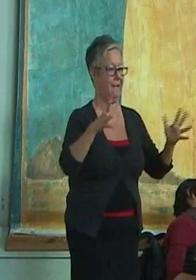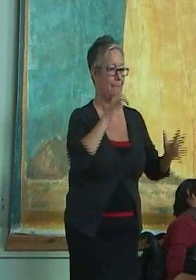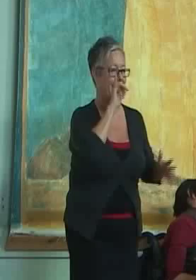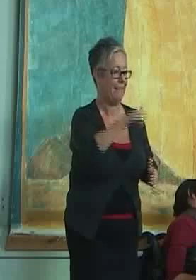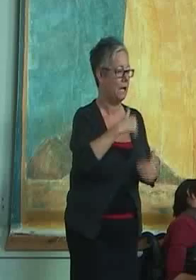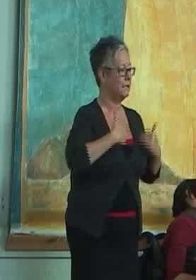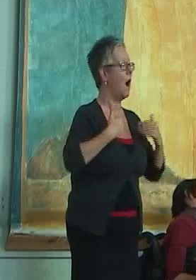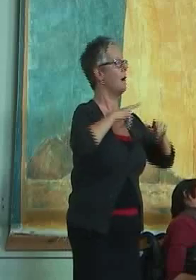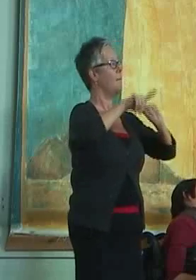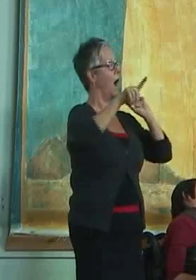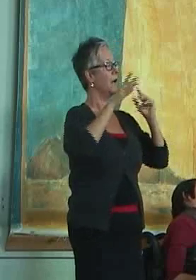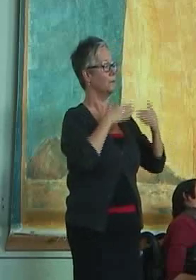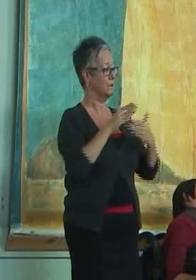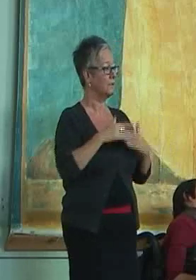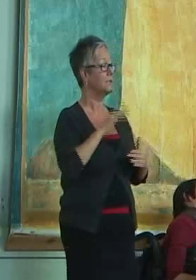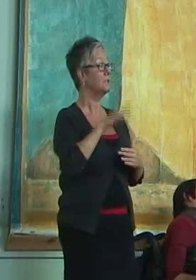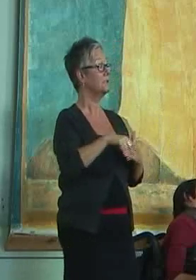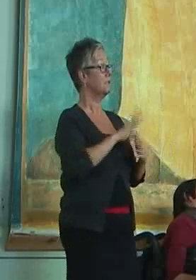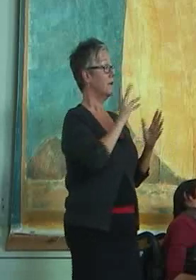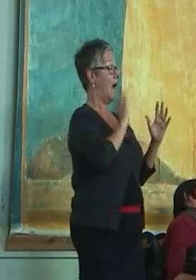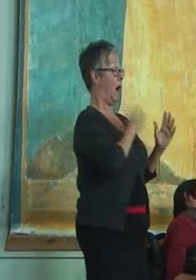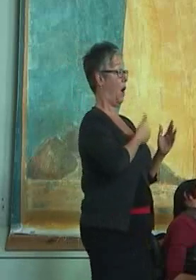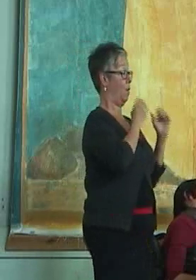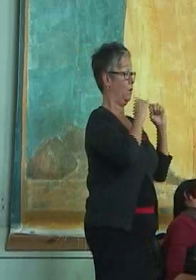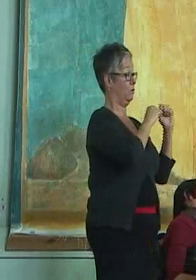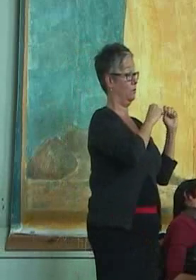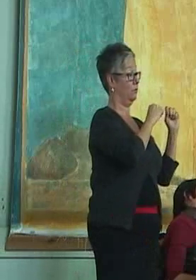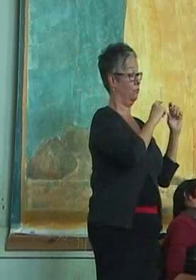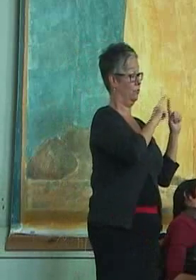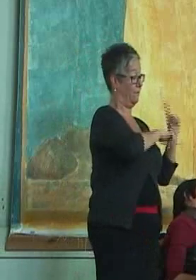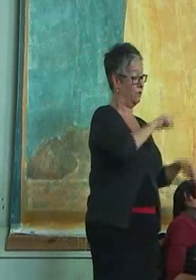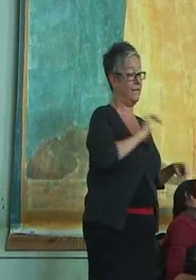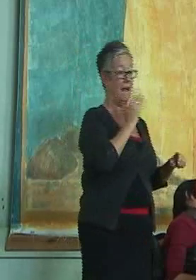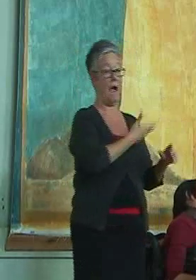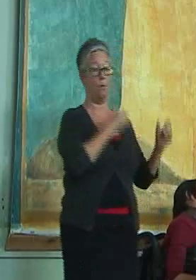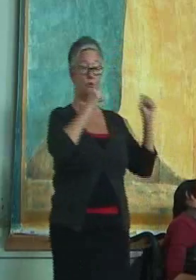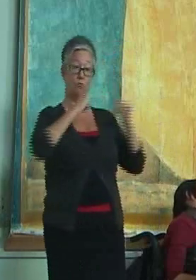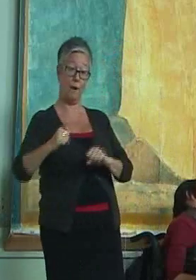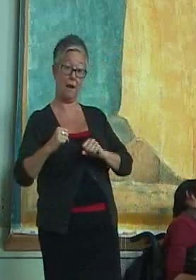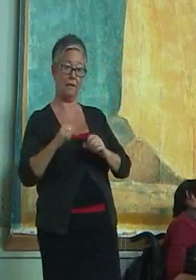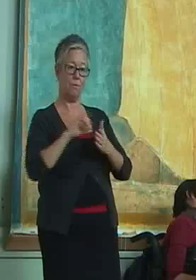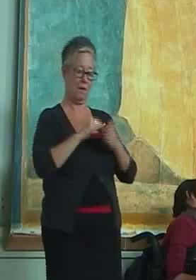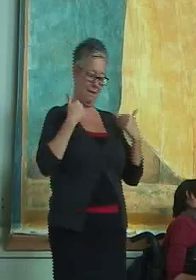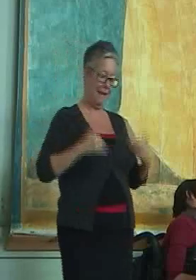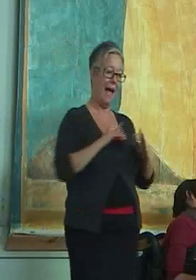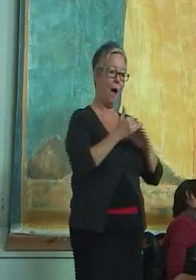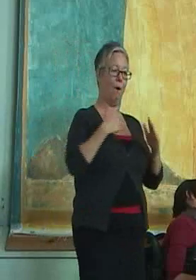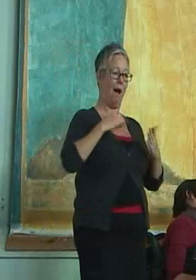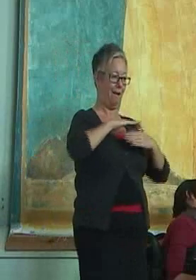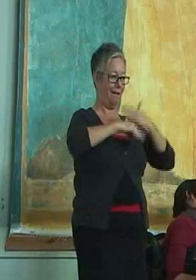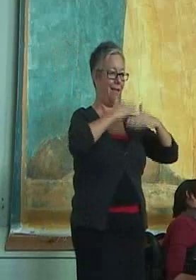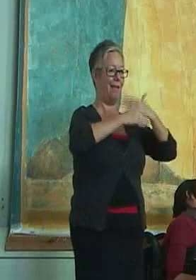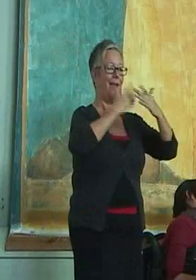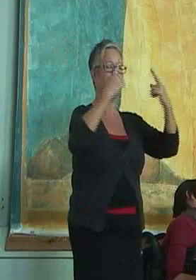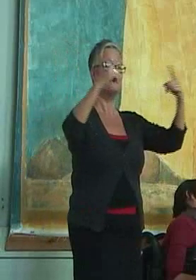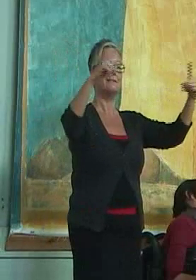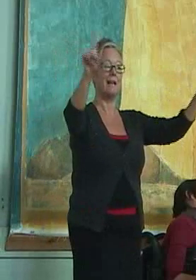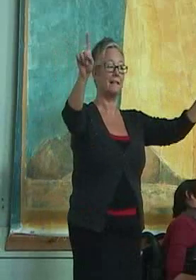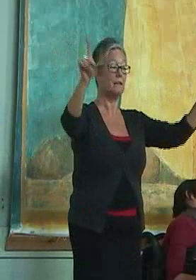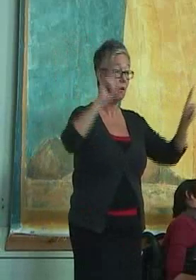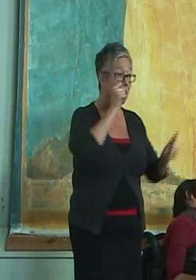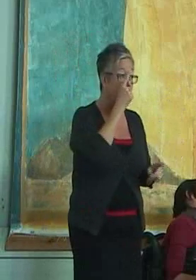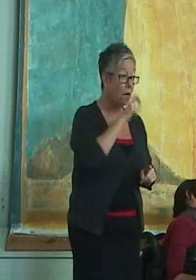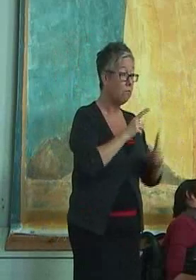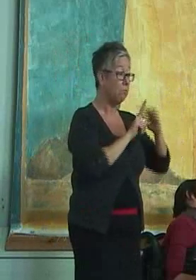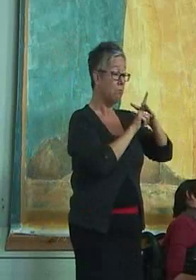I have been given the opportunity to fulfill my potential in Toronto, even though I have had some struggles along the